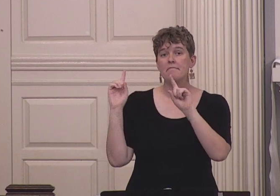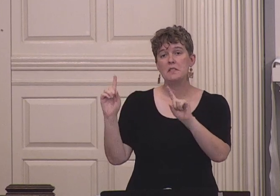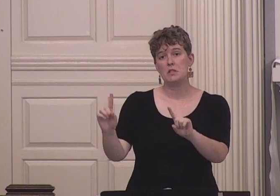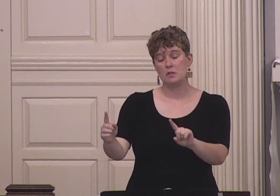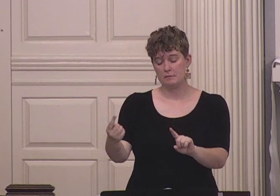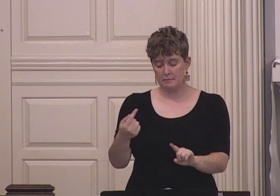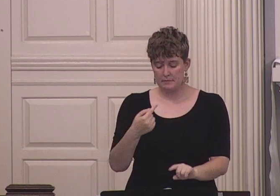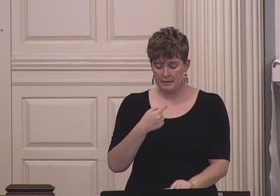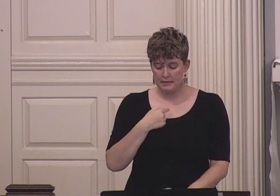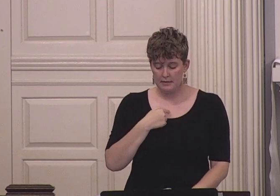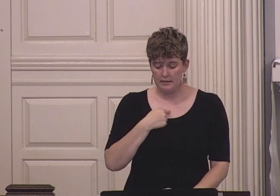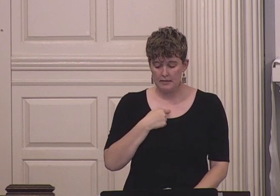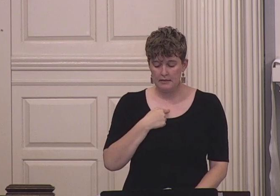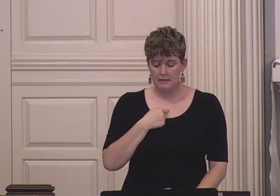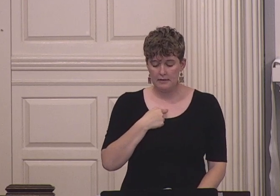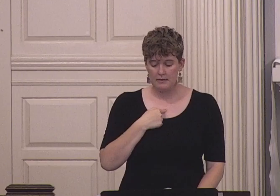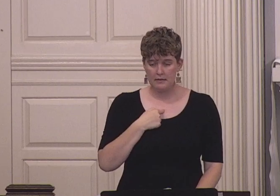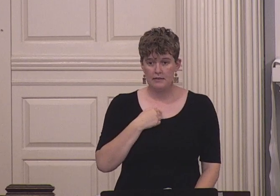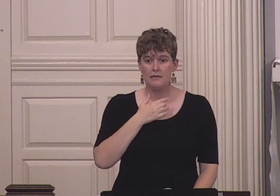answer me.